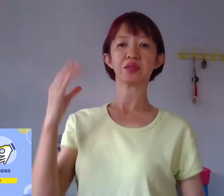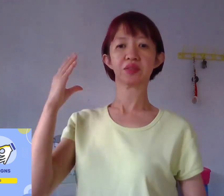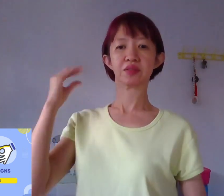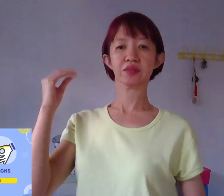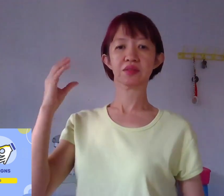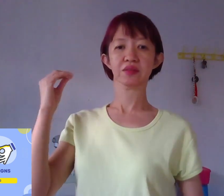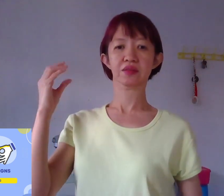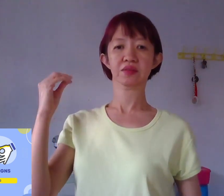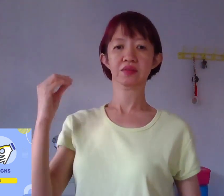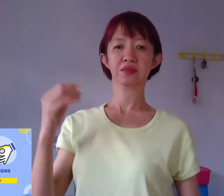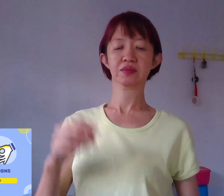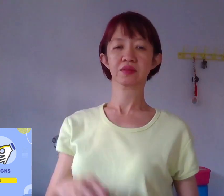heard.